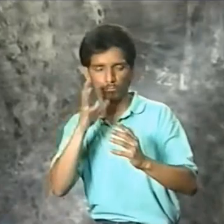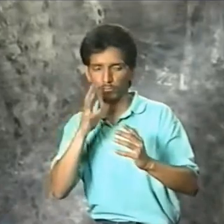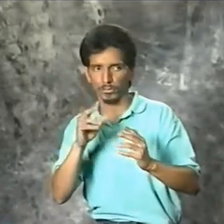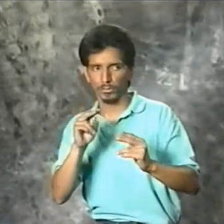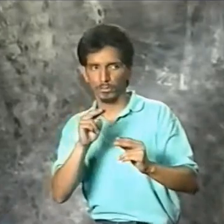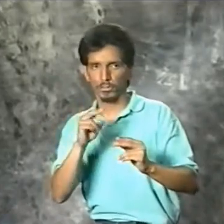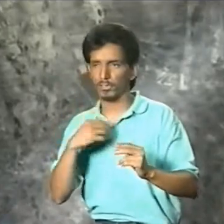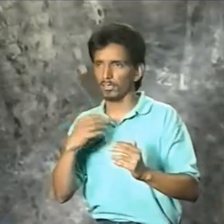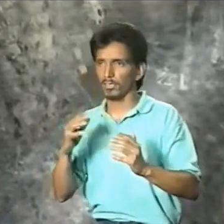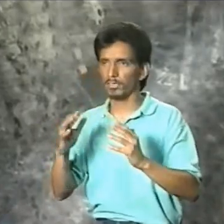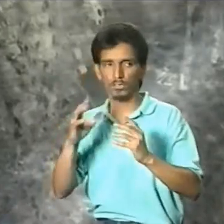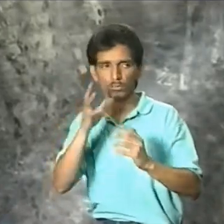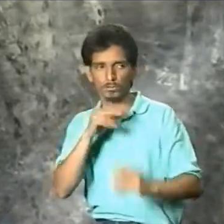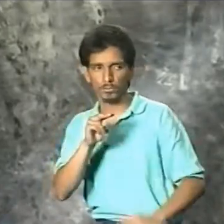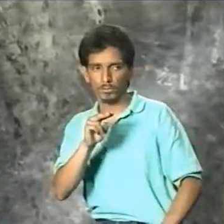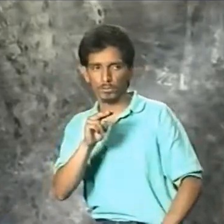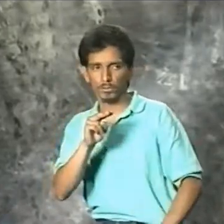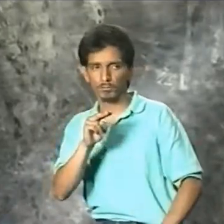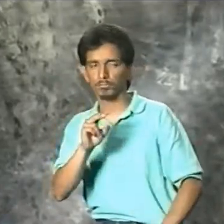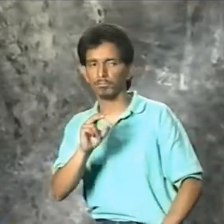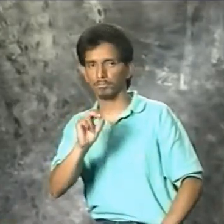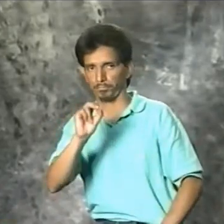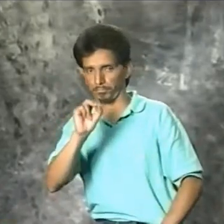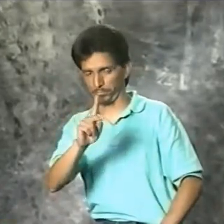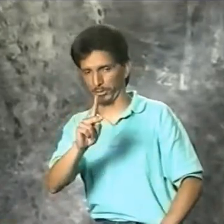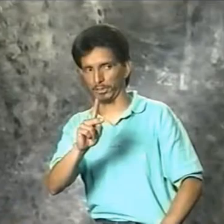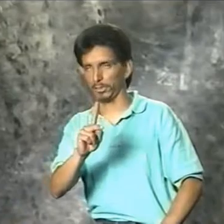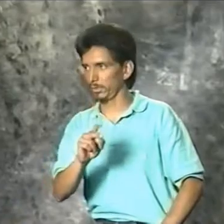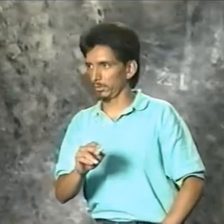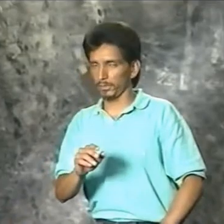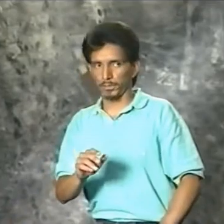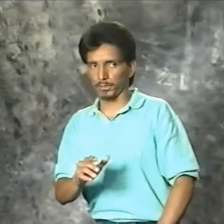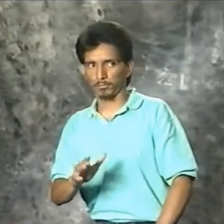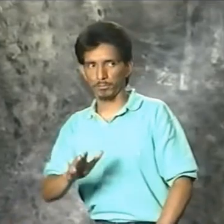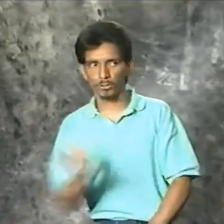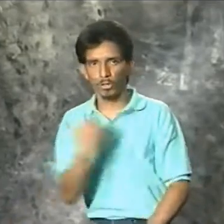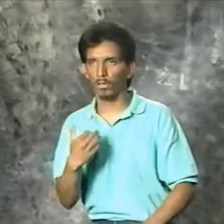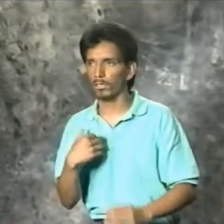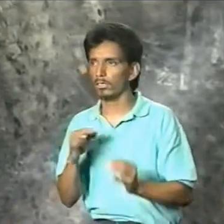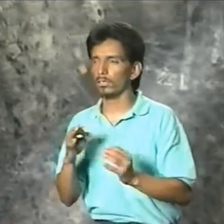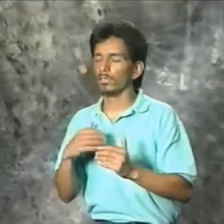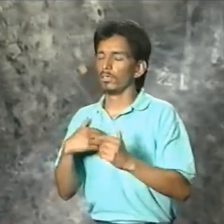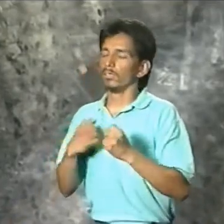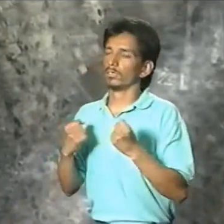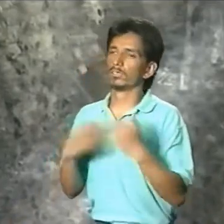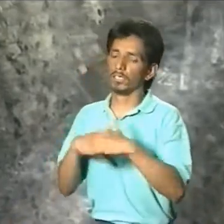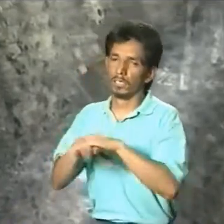that. The woman eventually looked at me again with a strange look and eventually complied and said that I could go ahead and